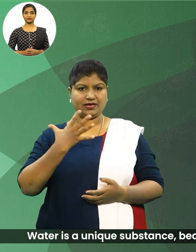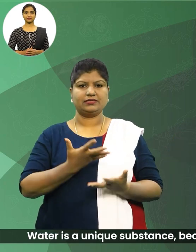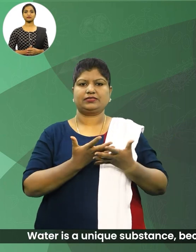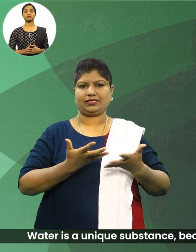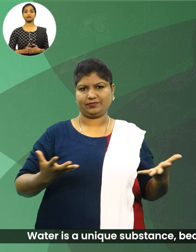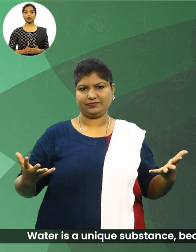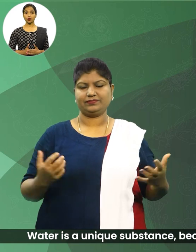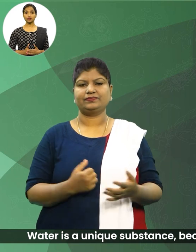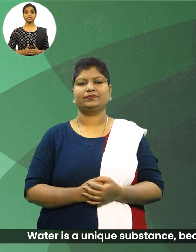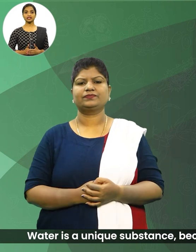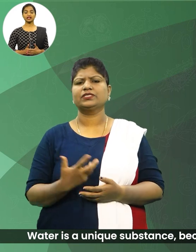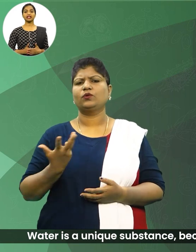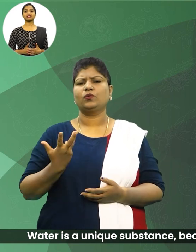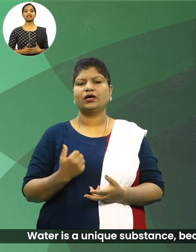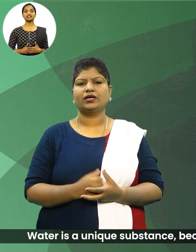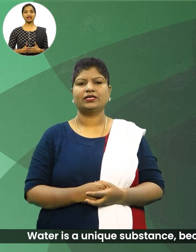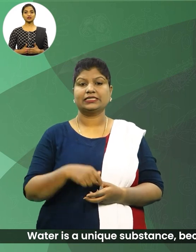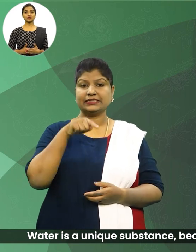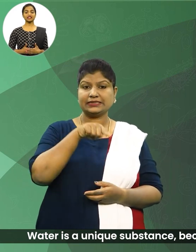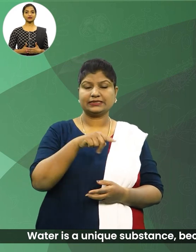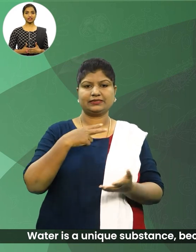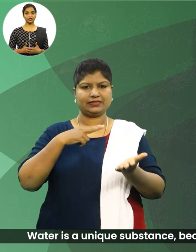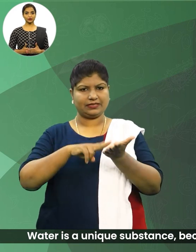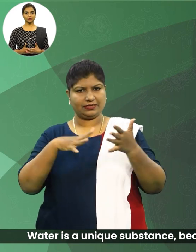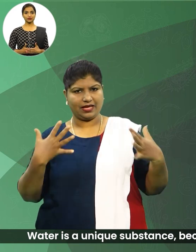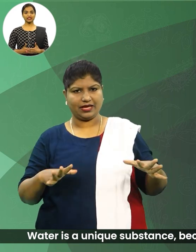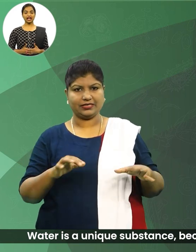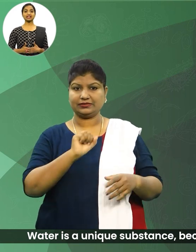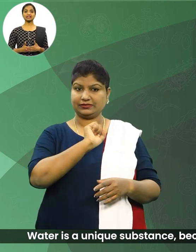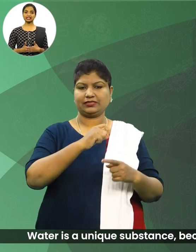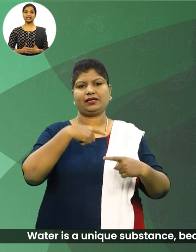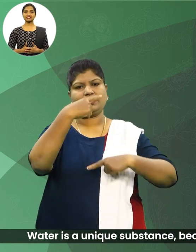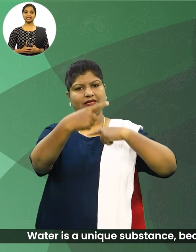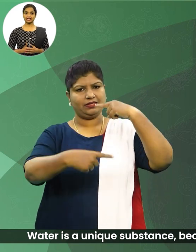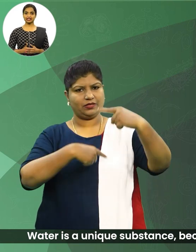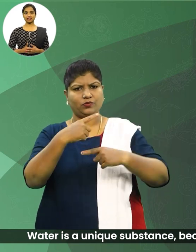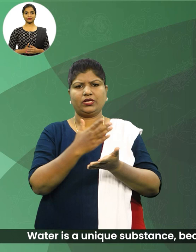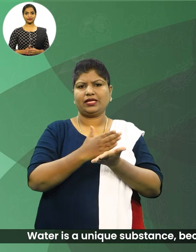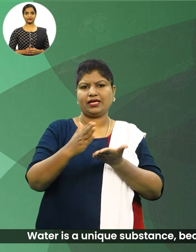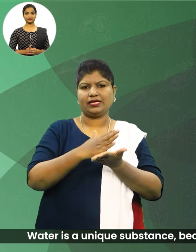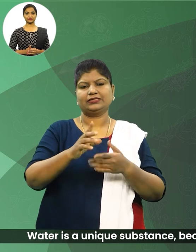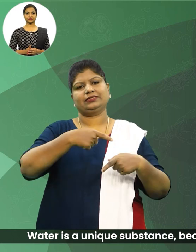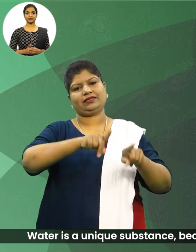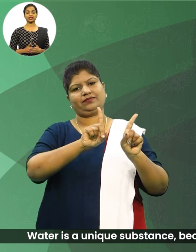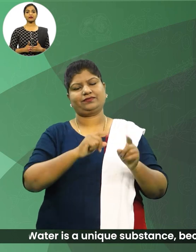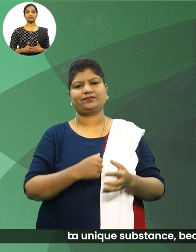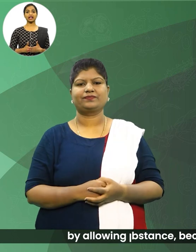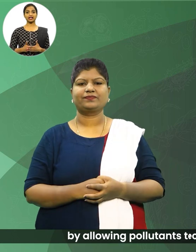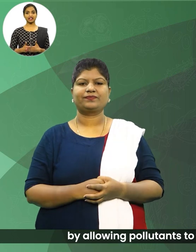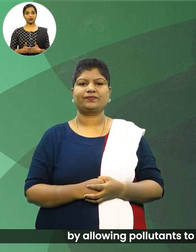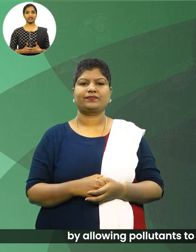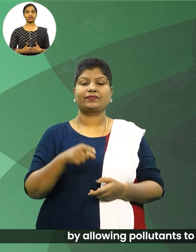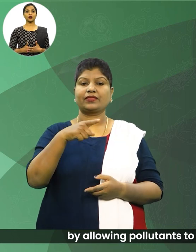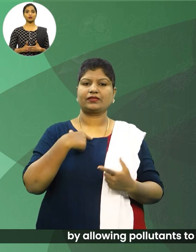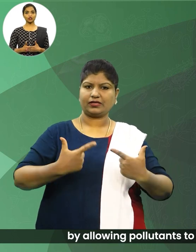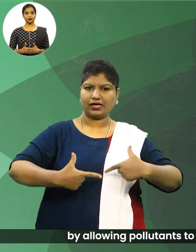because it can naturally renew and cleanse itself by